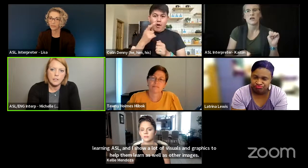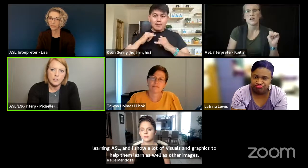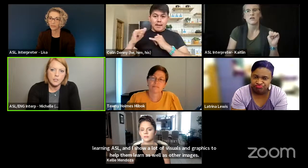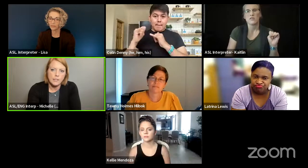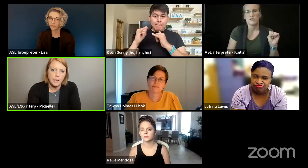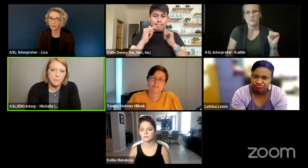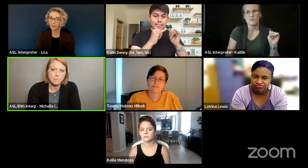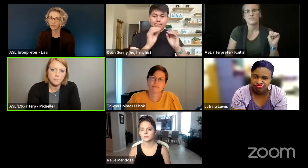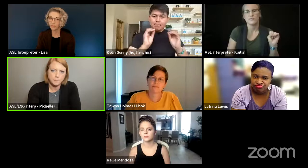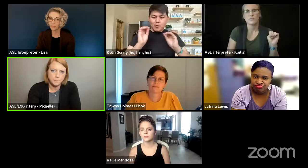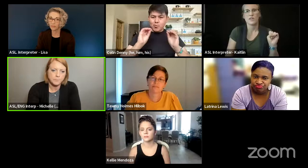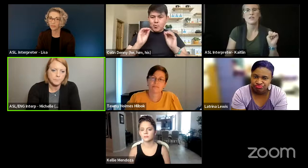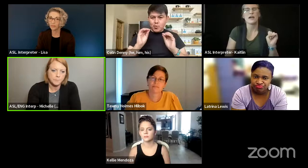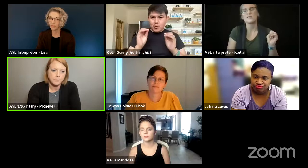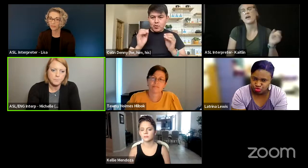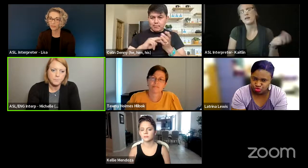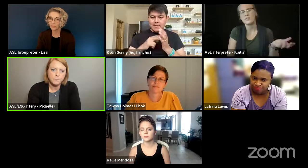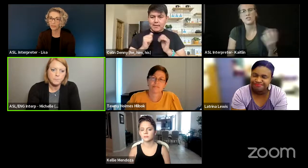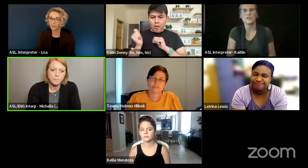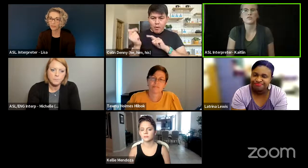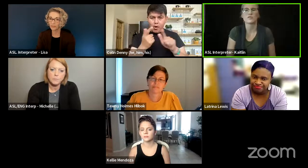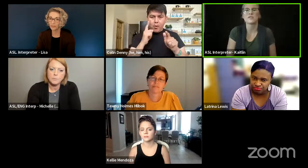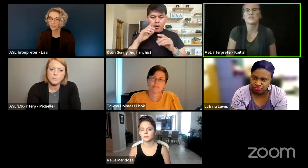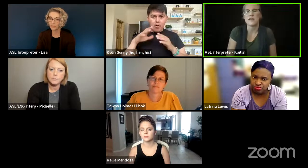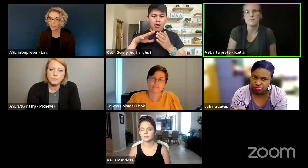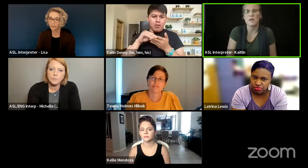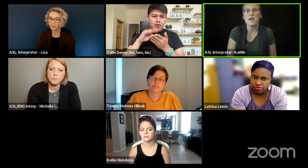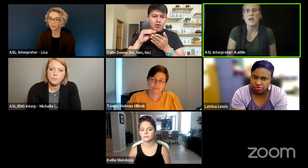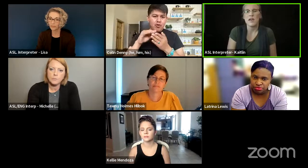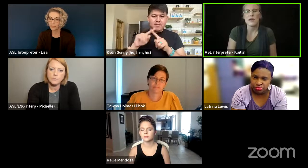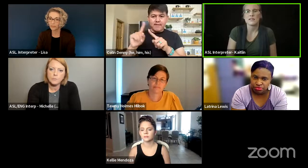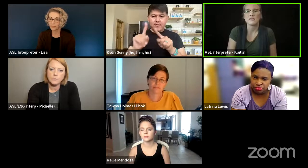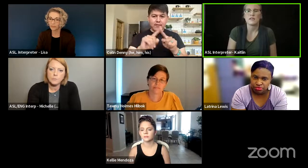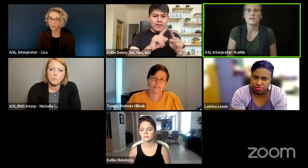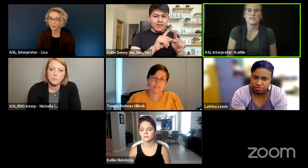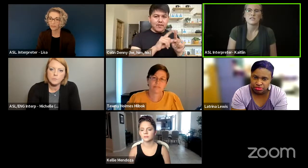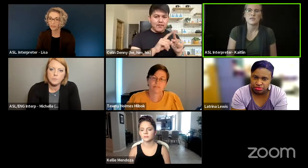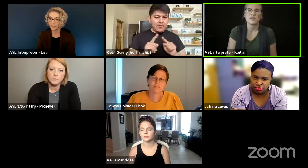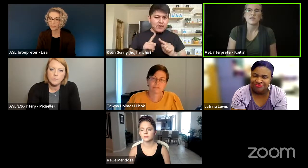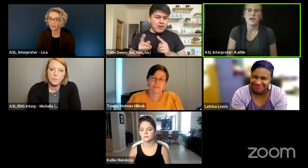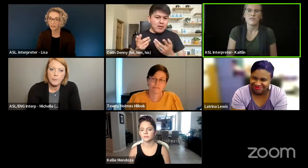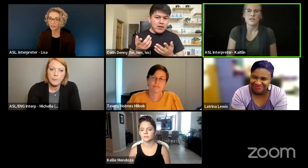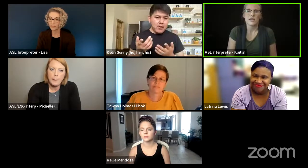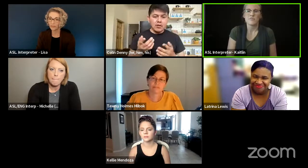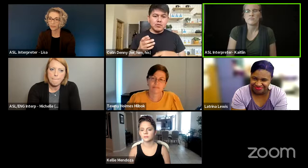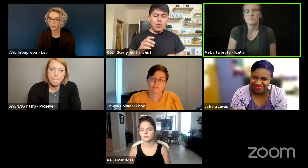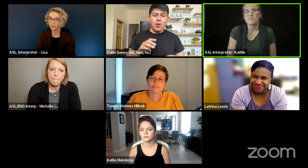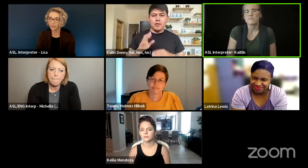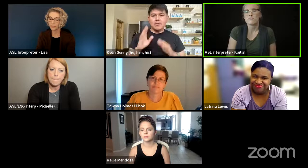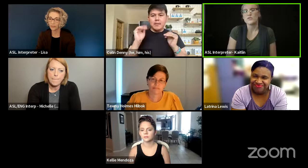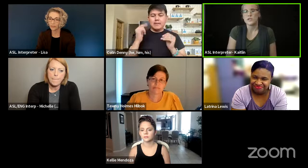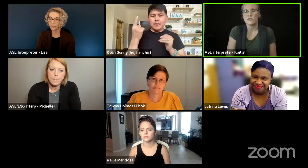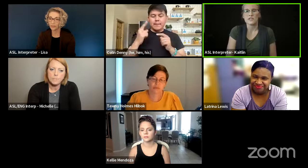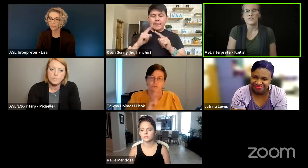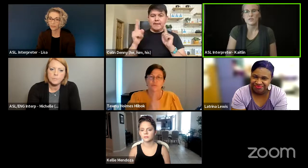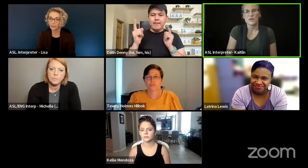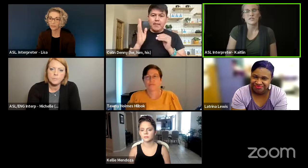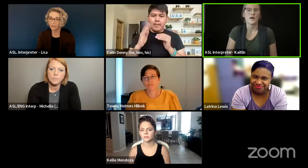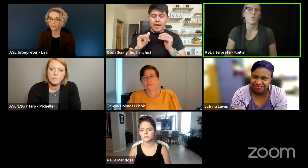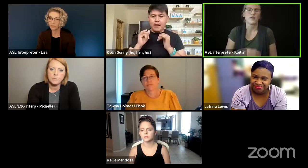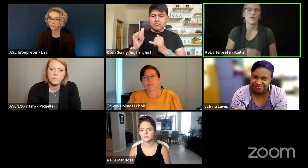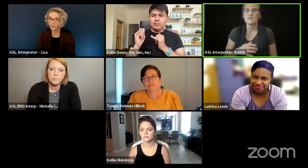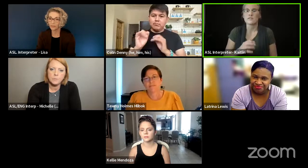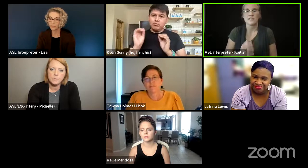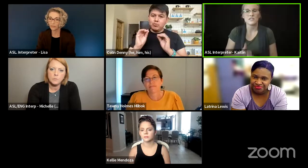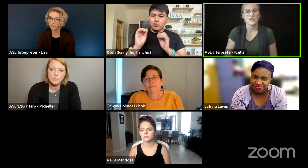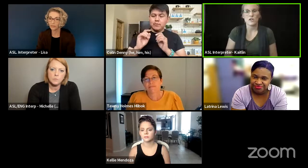every child learns the same. Yeah, not every child learns the same. And typically every student learns differently. It's